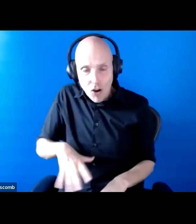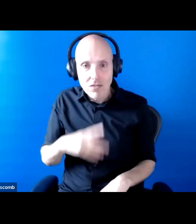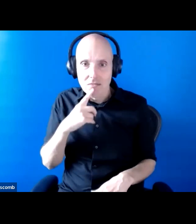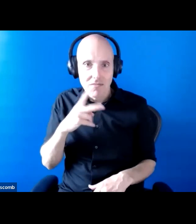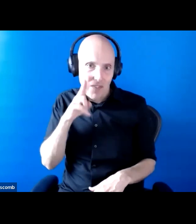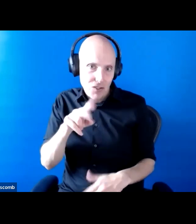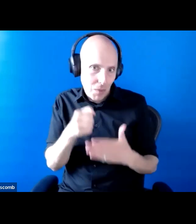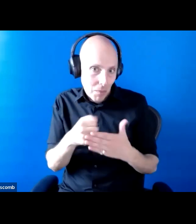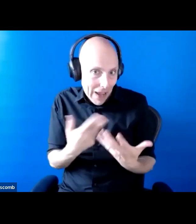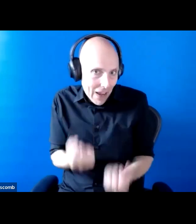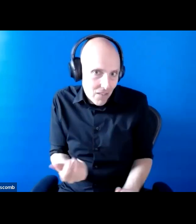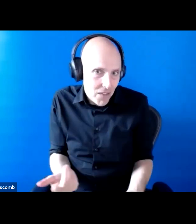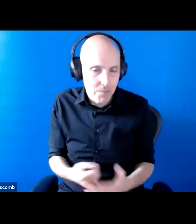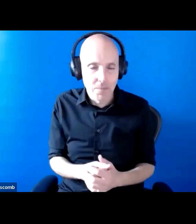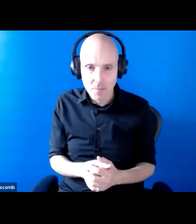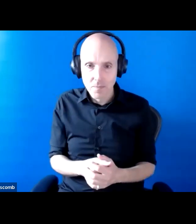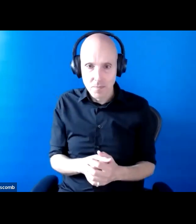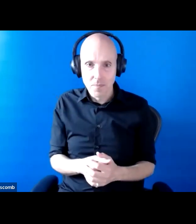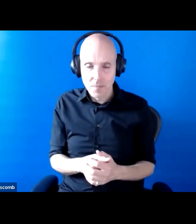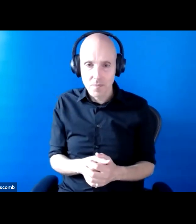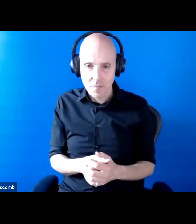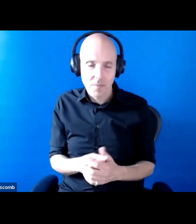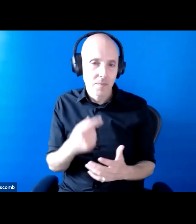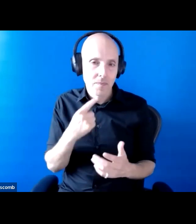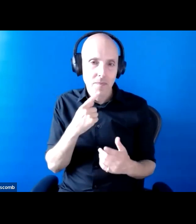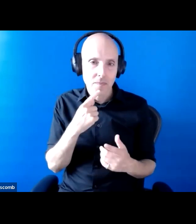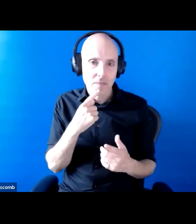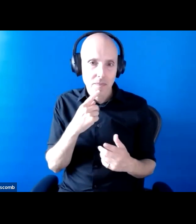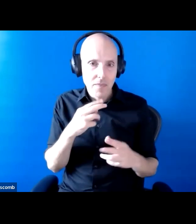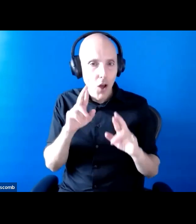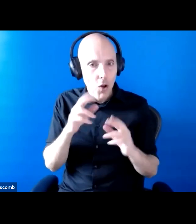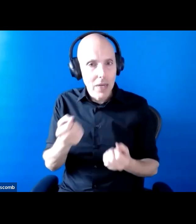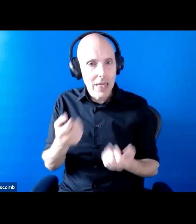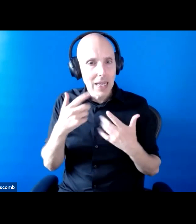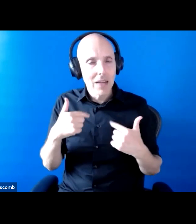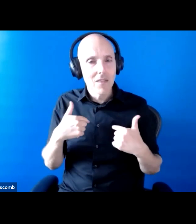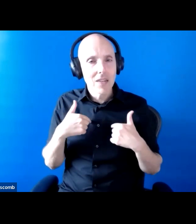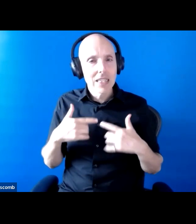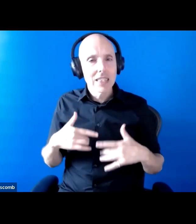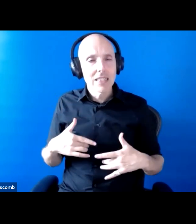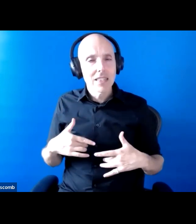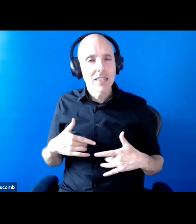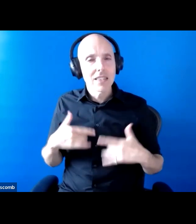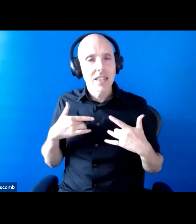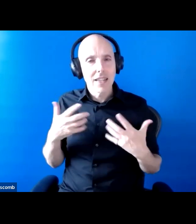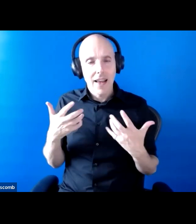hopefully it's given me a real sense of how the social model does work